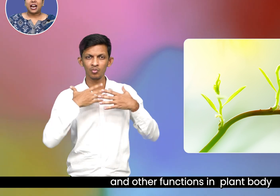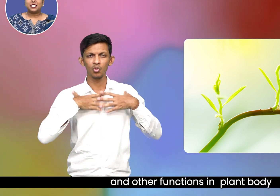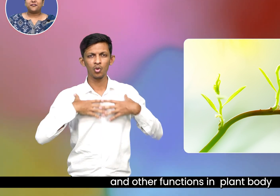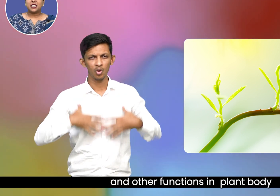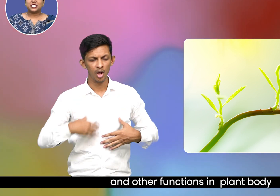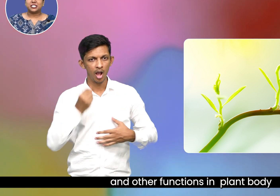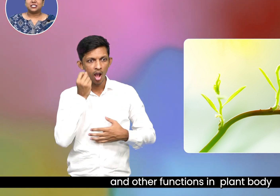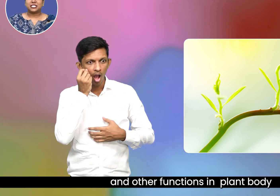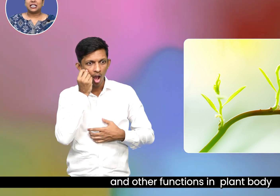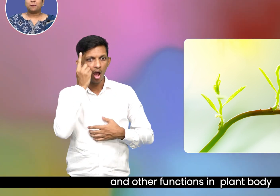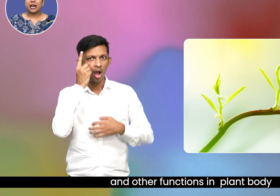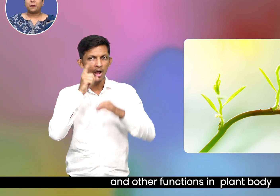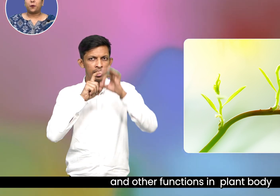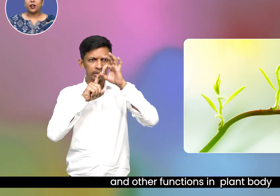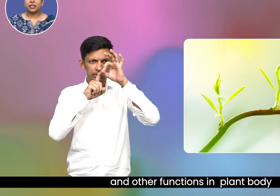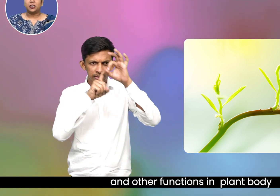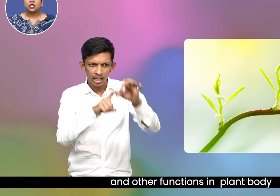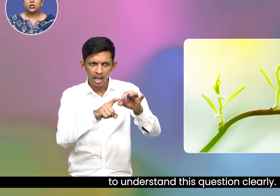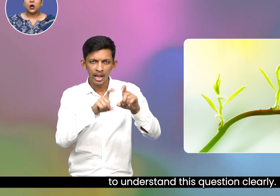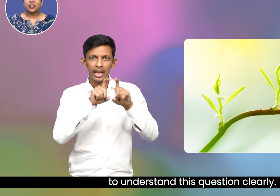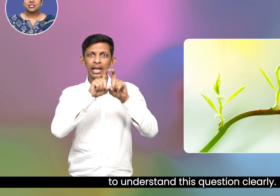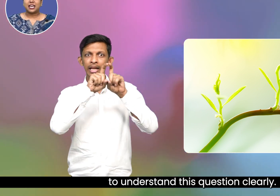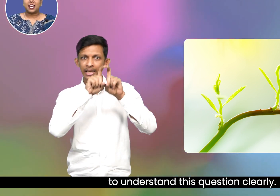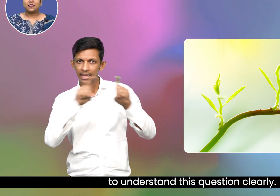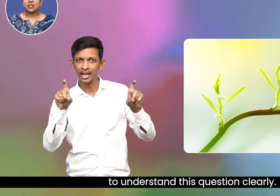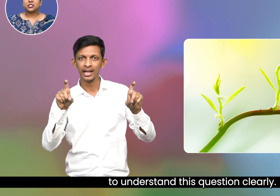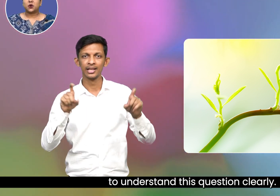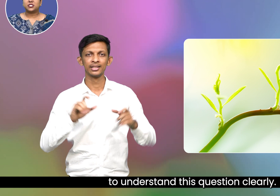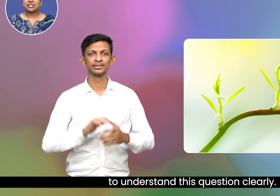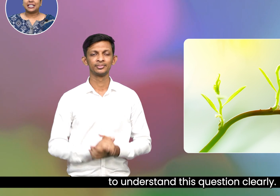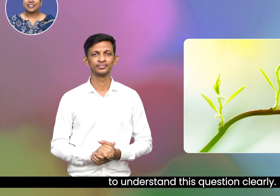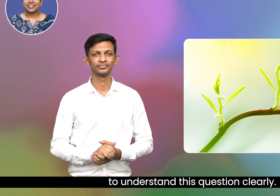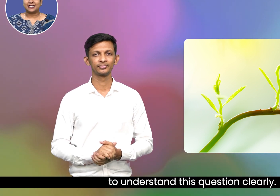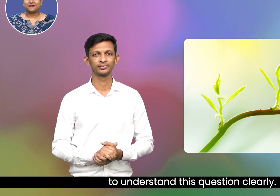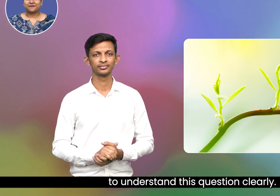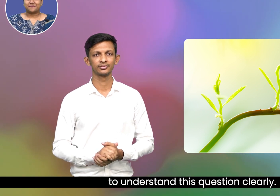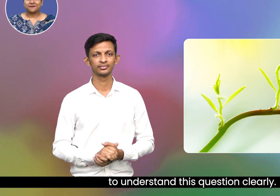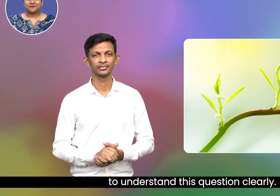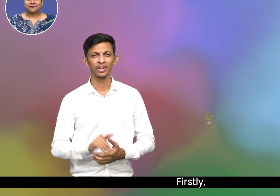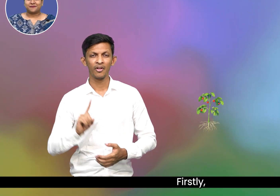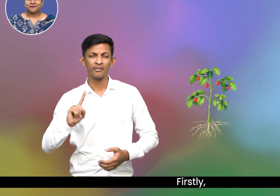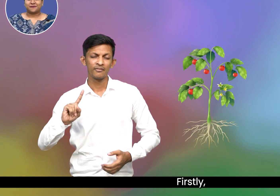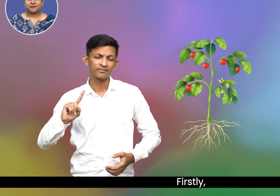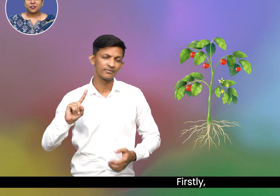and other functions in plant body to understand this question clearly.